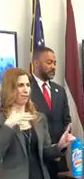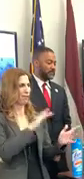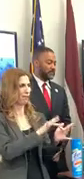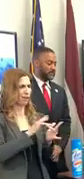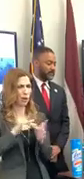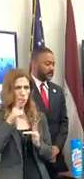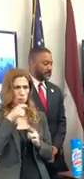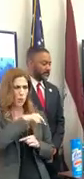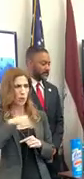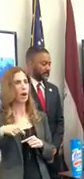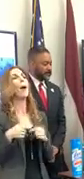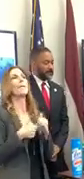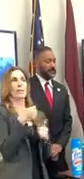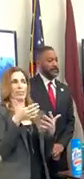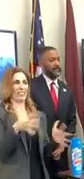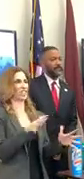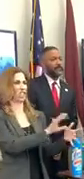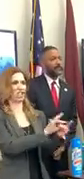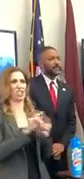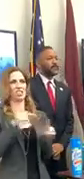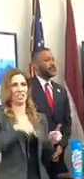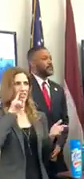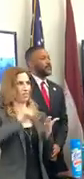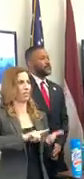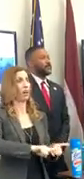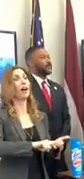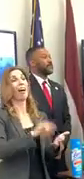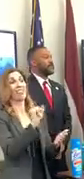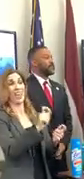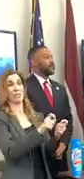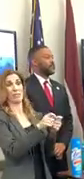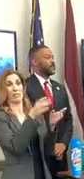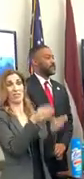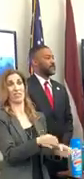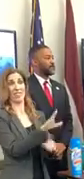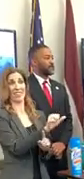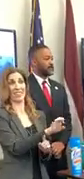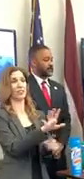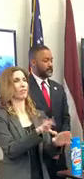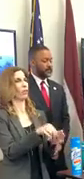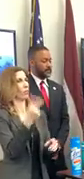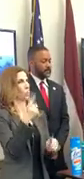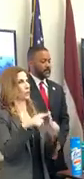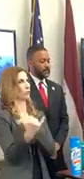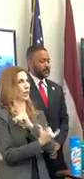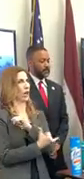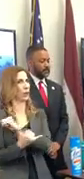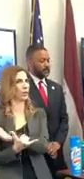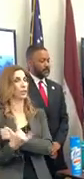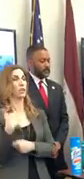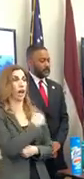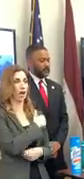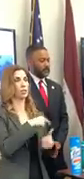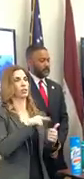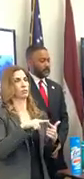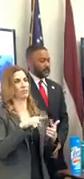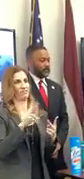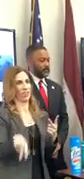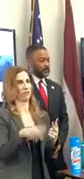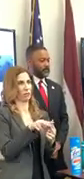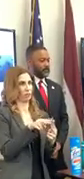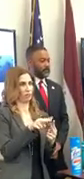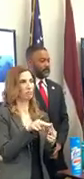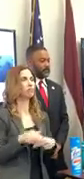done. That particular case involved two counties, us and Philadelphia.